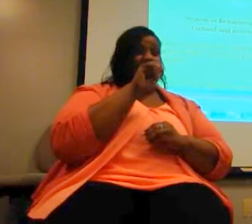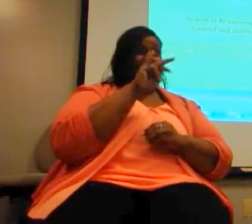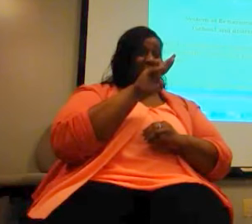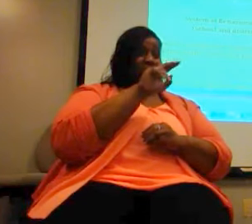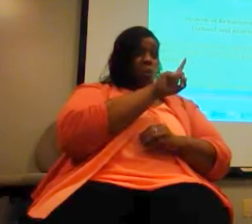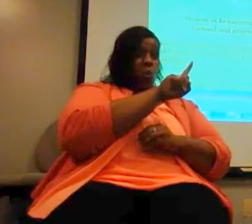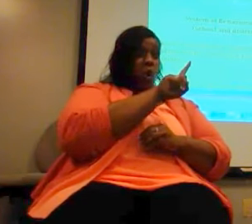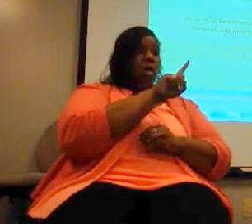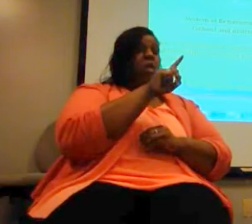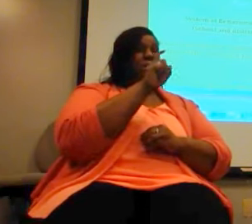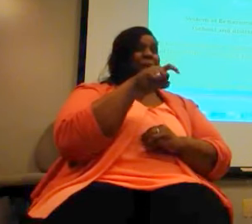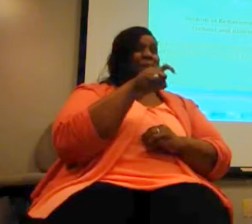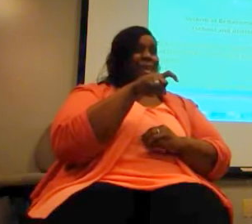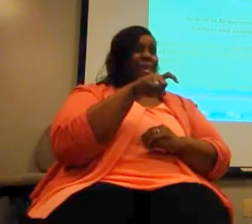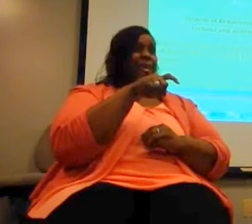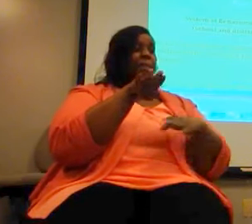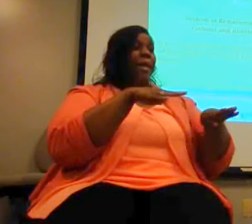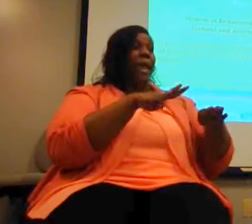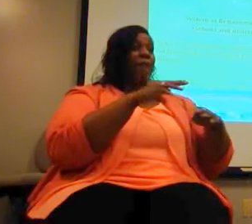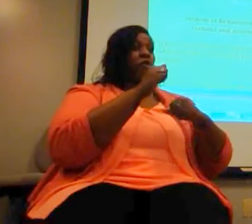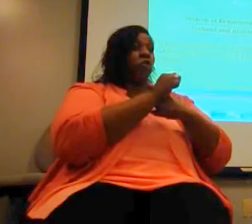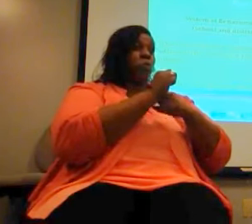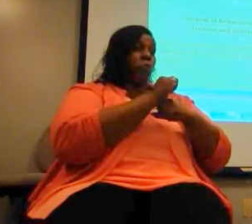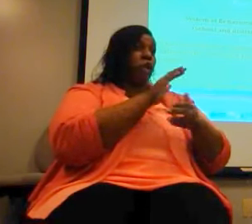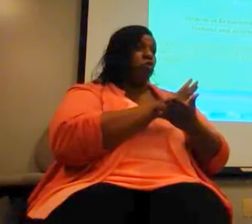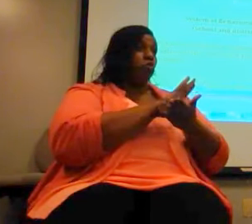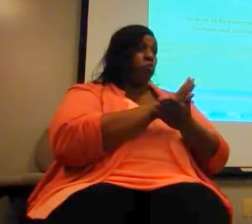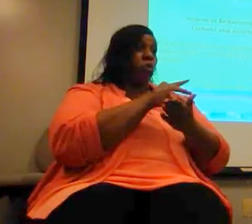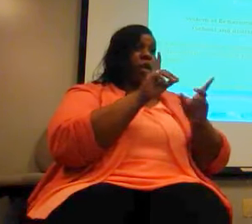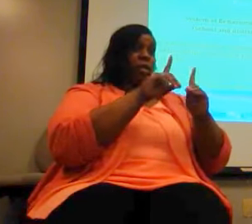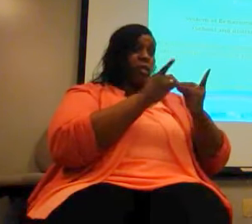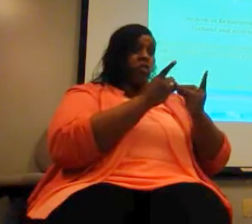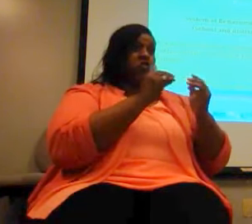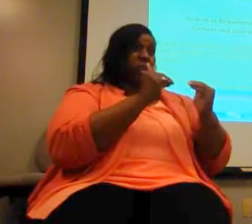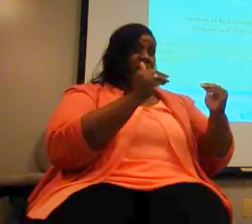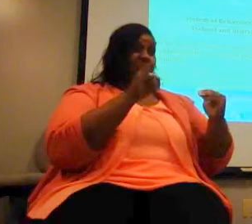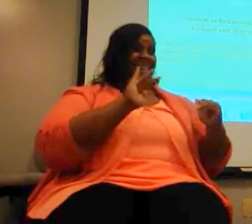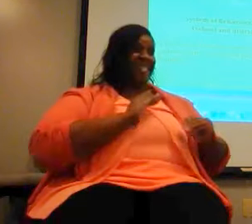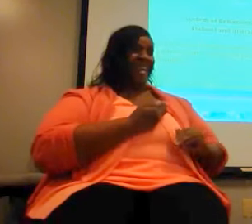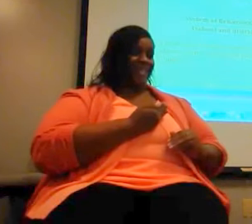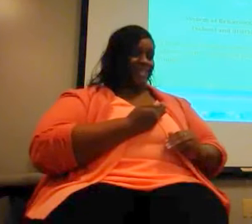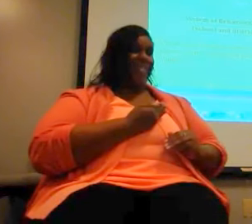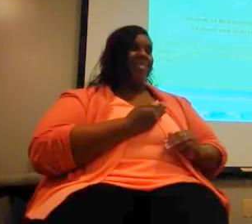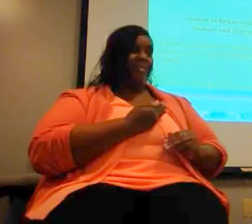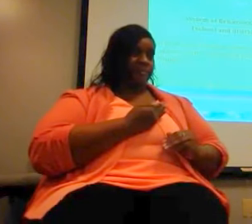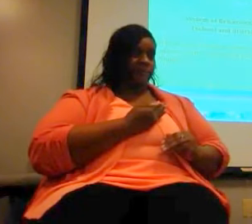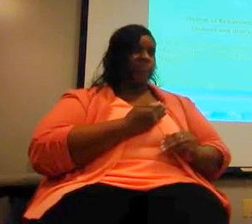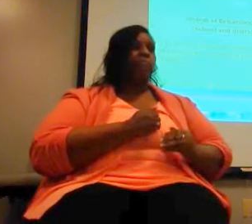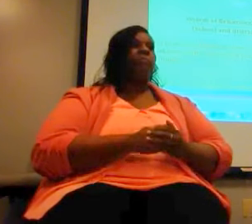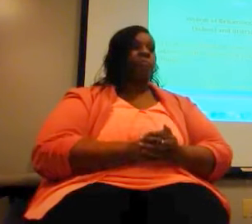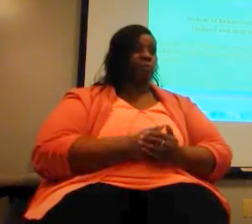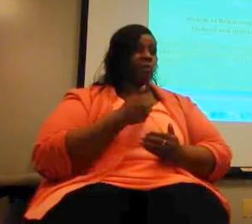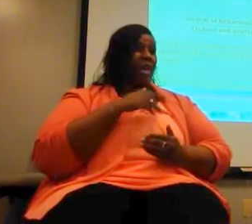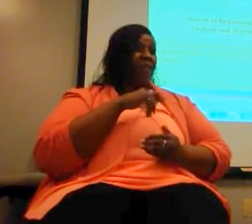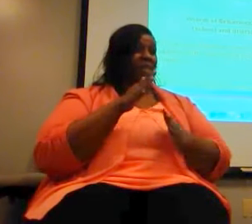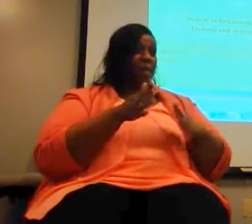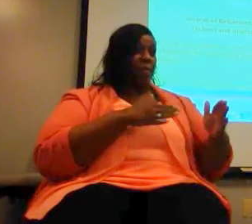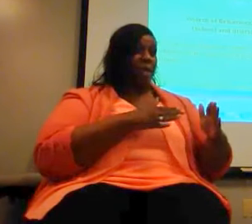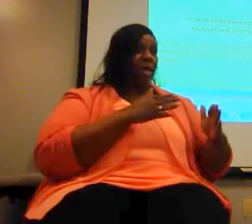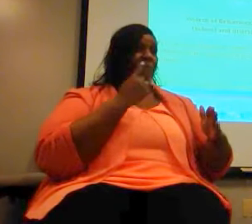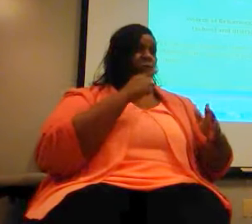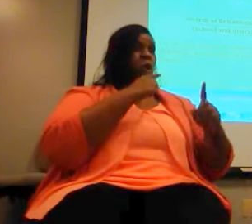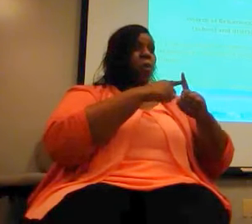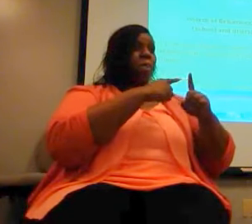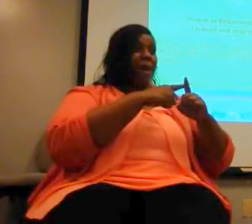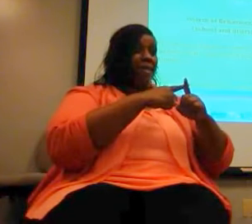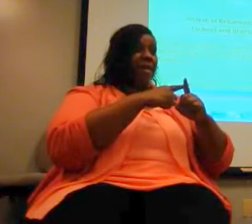of behavioral supports at school and district level. Well, we are that. School-wide behavior support plan that addresses the elements of positive